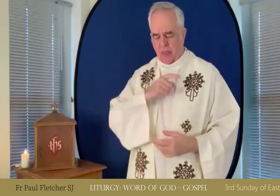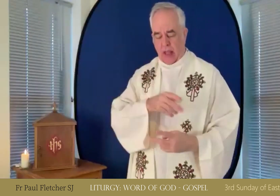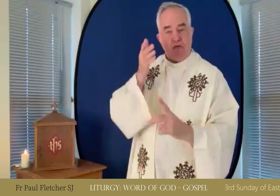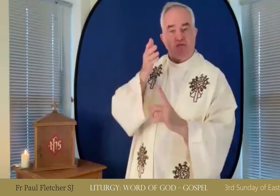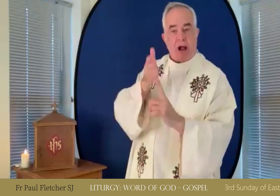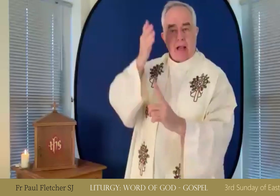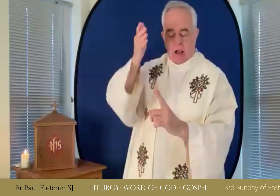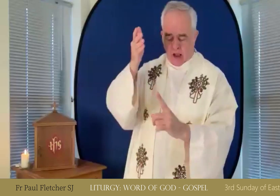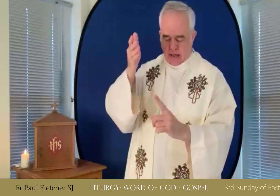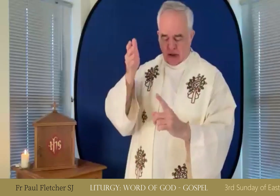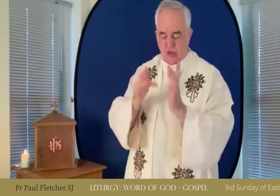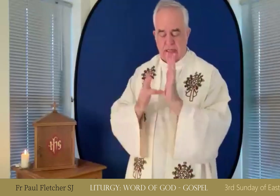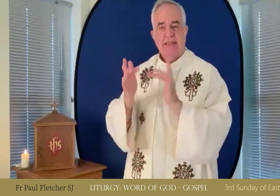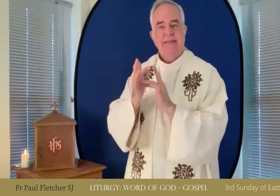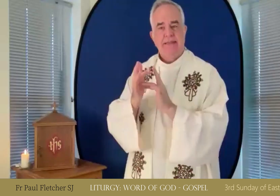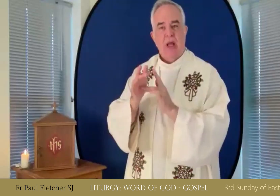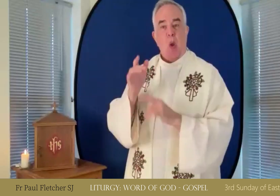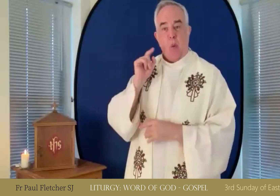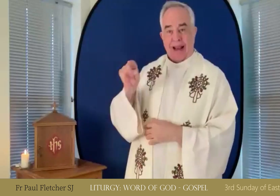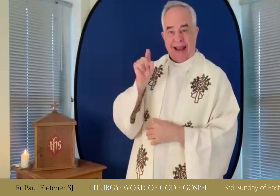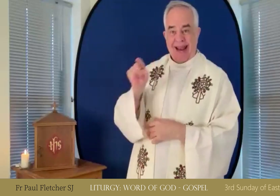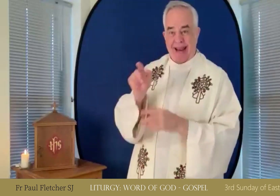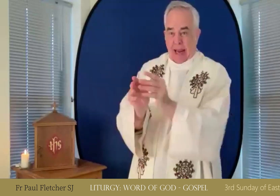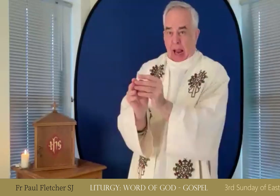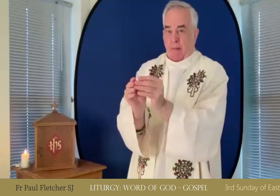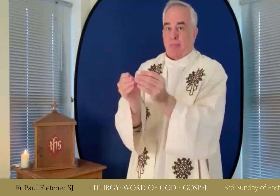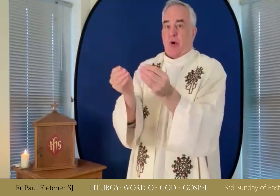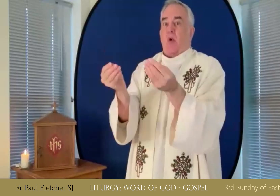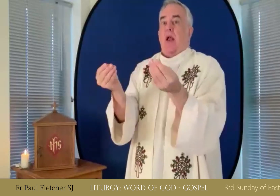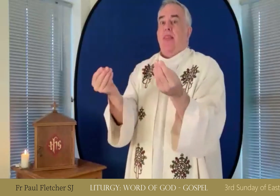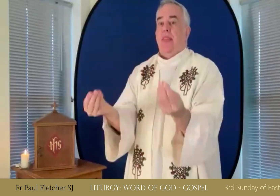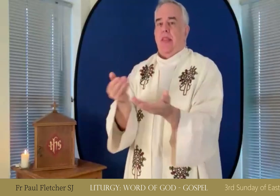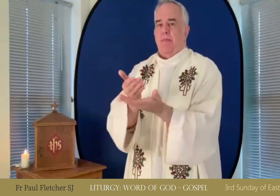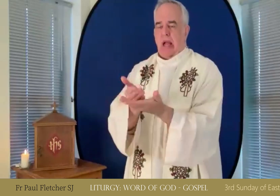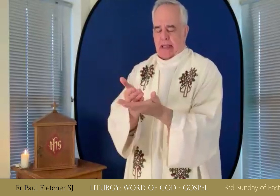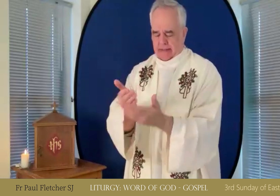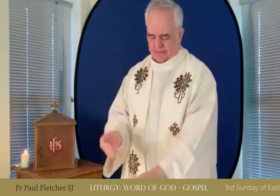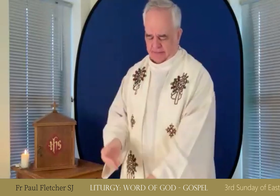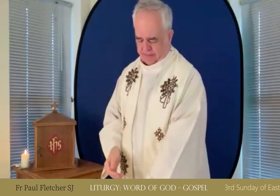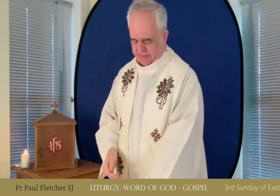they recognized Jesus when he broke the bread.